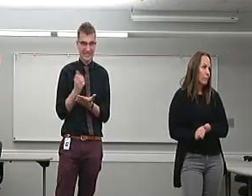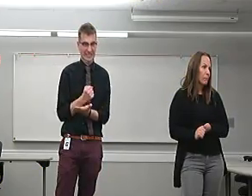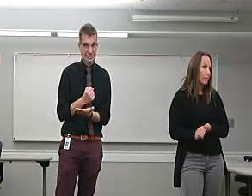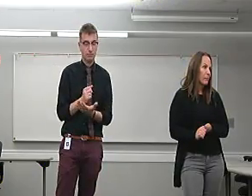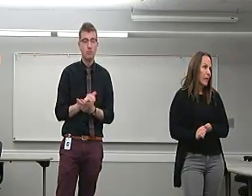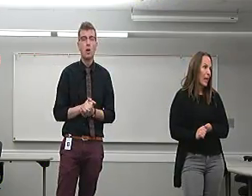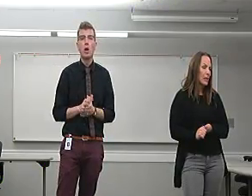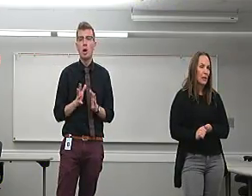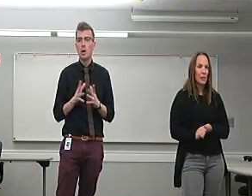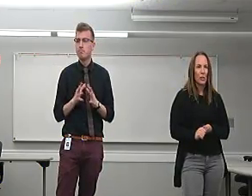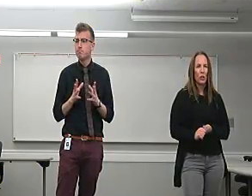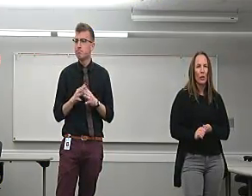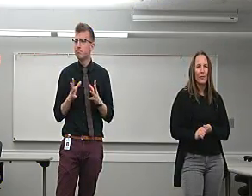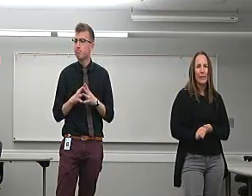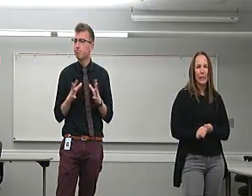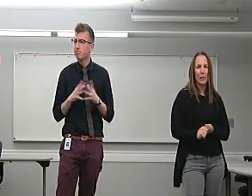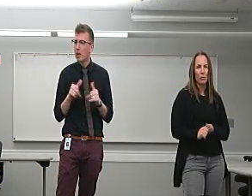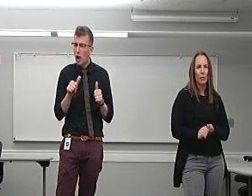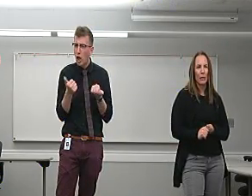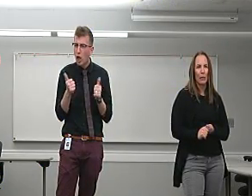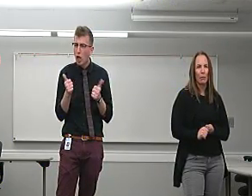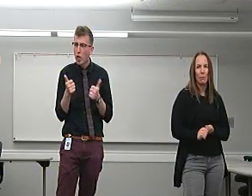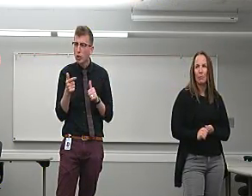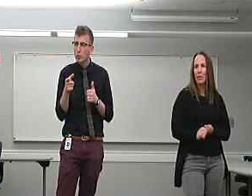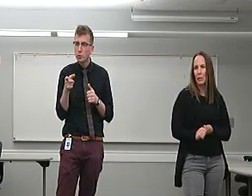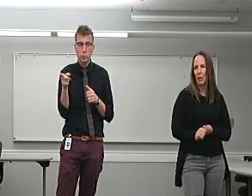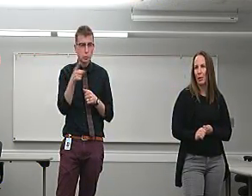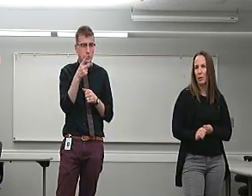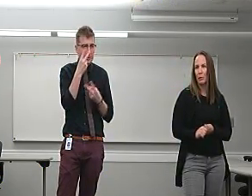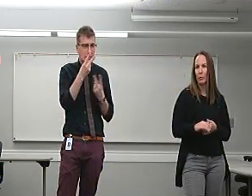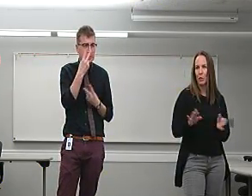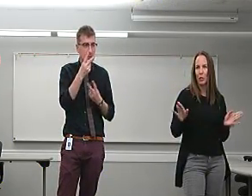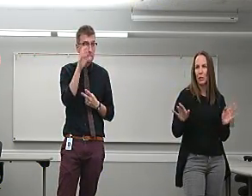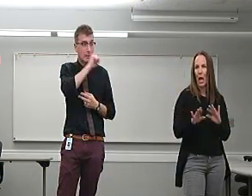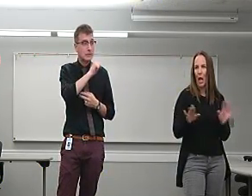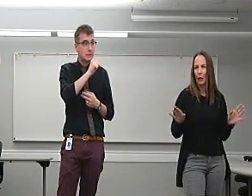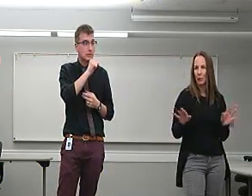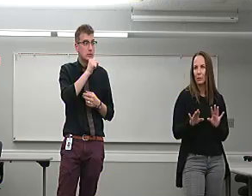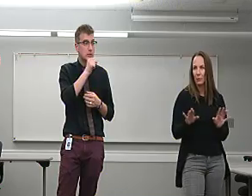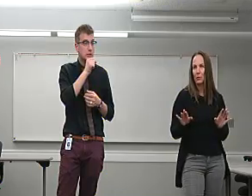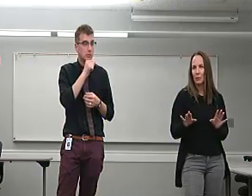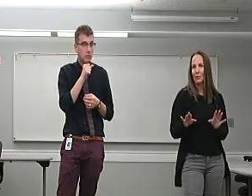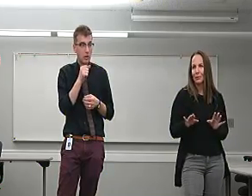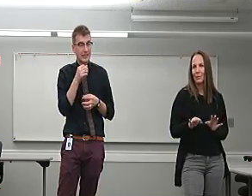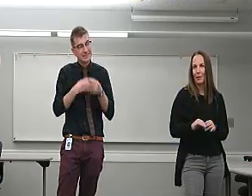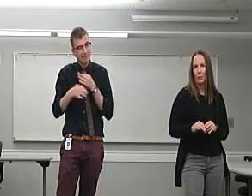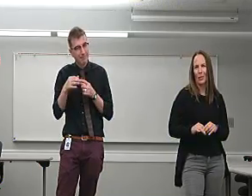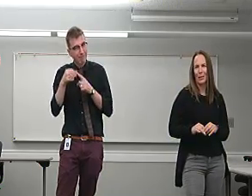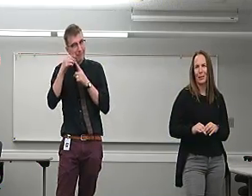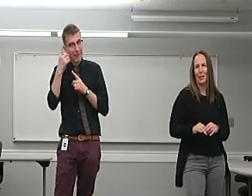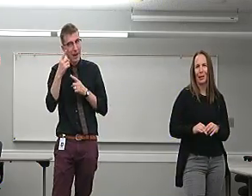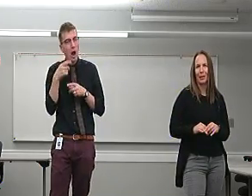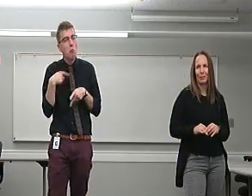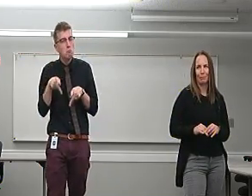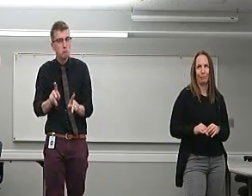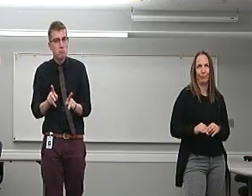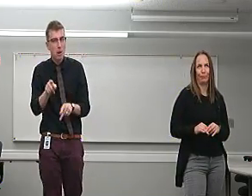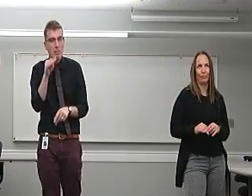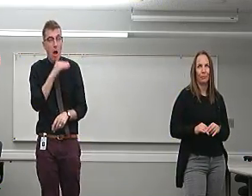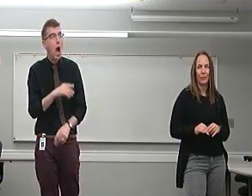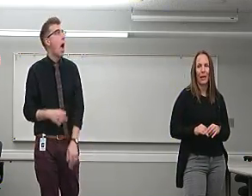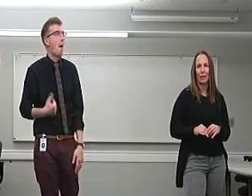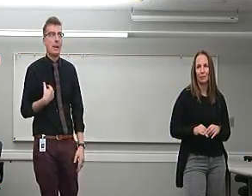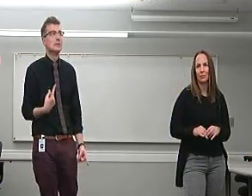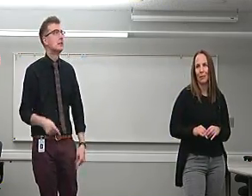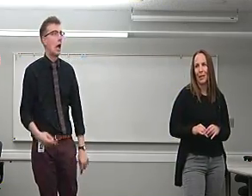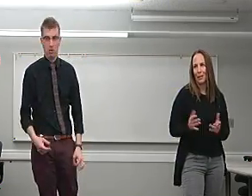Anything else that you have seen is really missing other than permission to lie? We're not signing. Yeah.